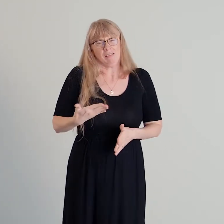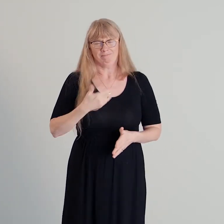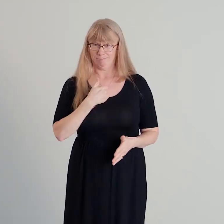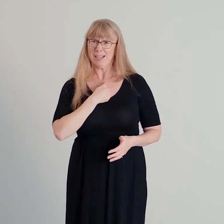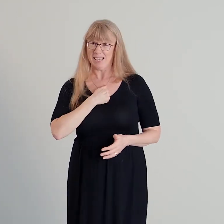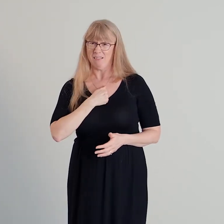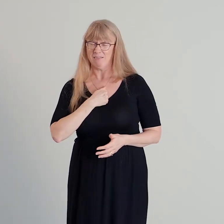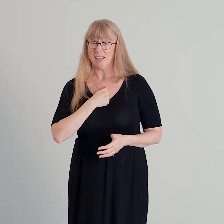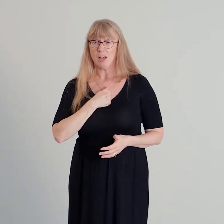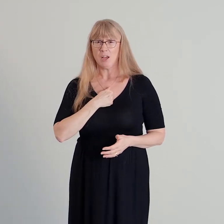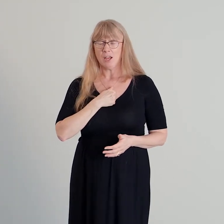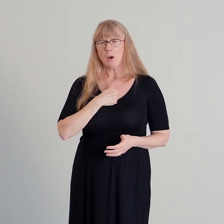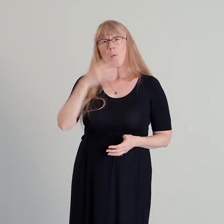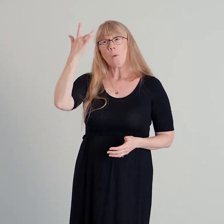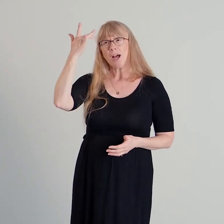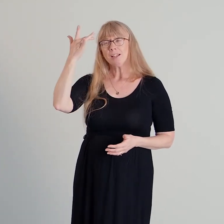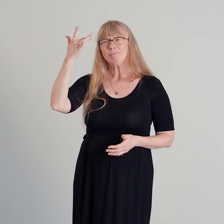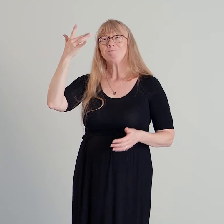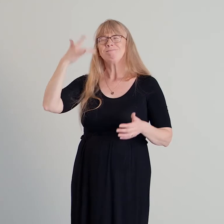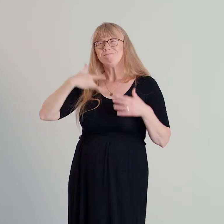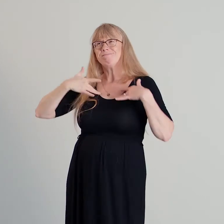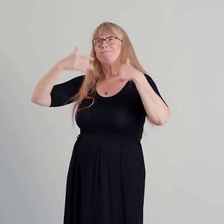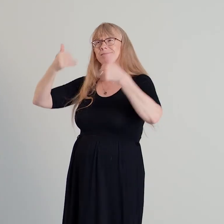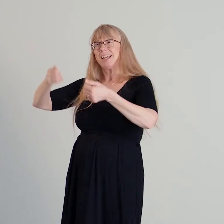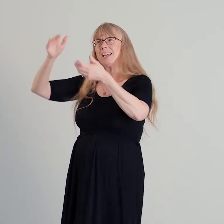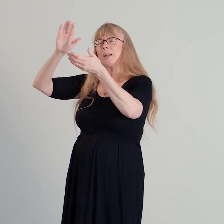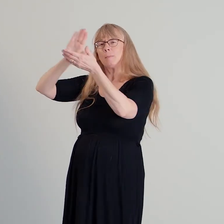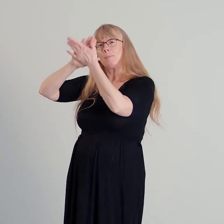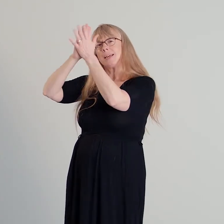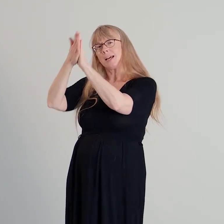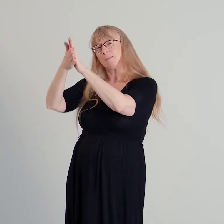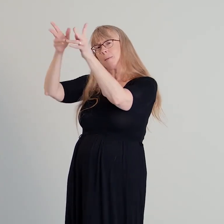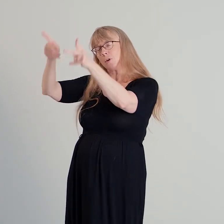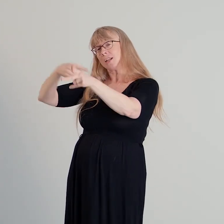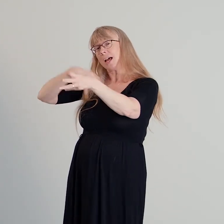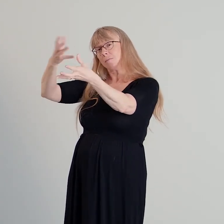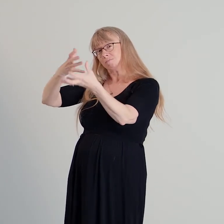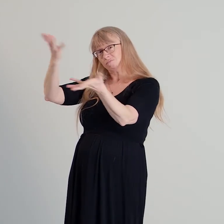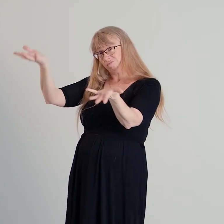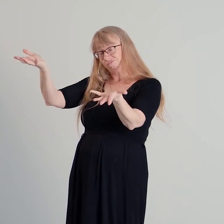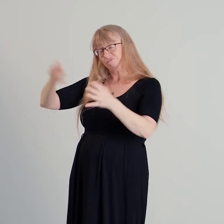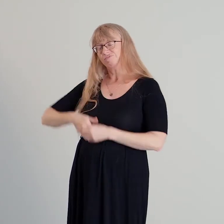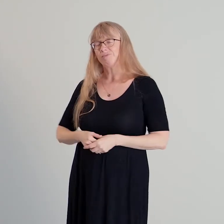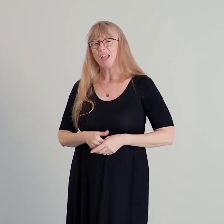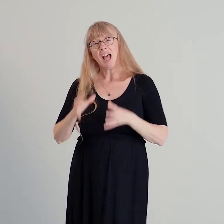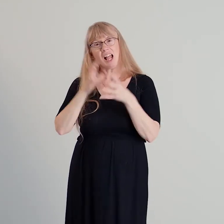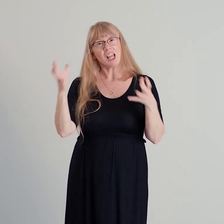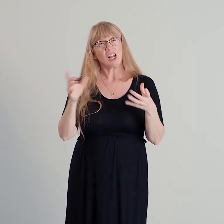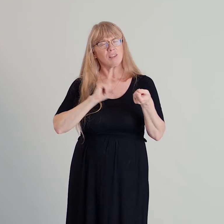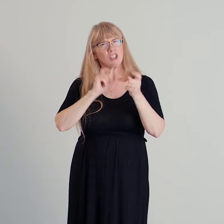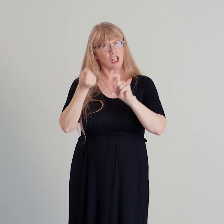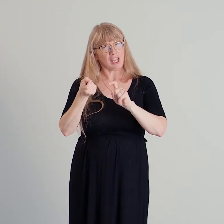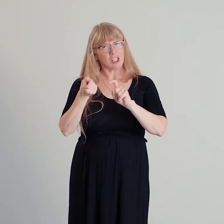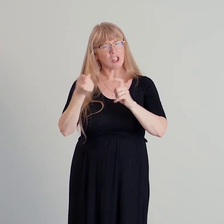am so that I can become the person that I desire to be? Now, a lot of that